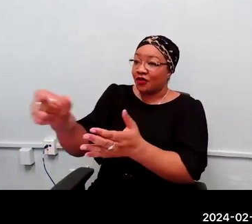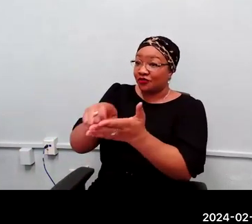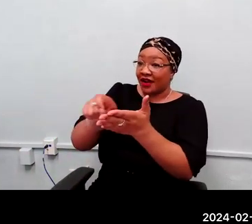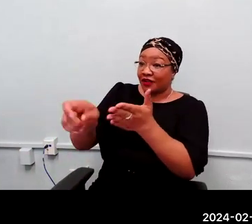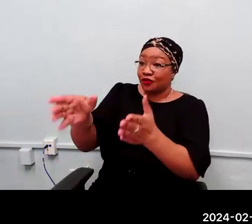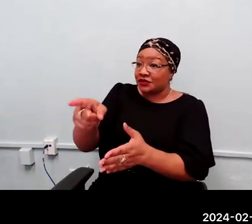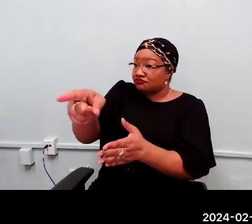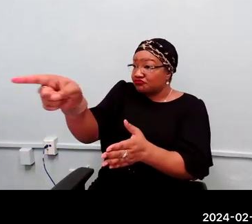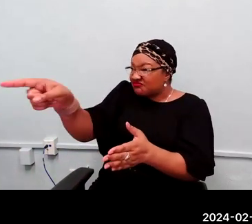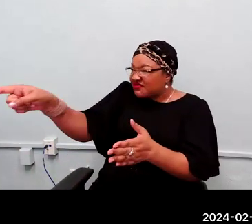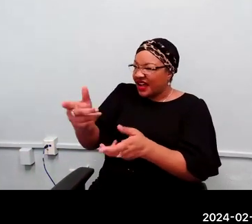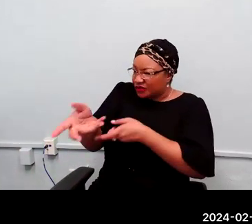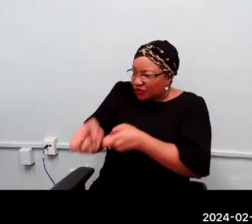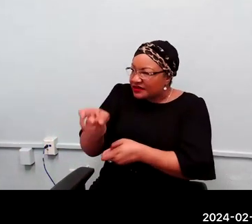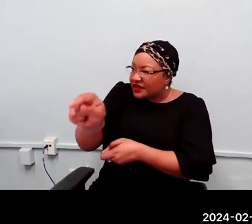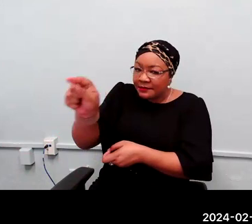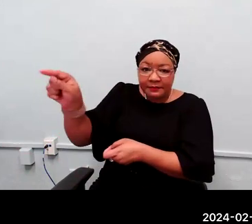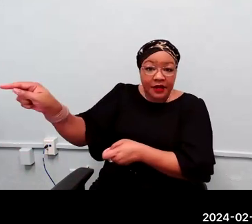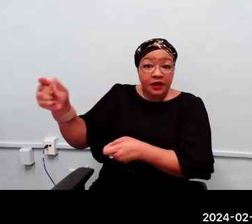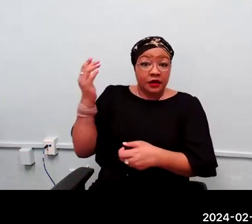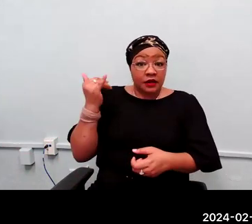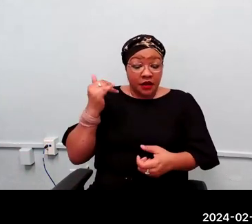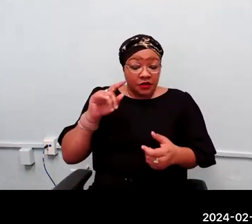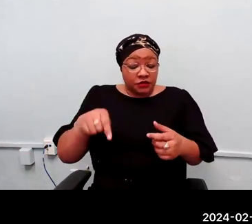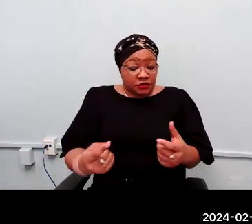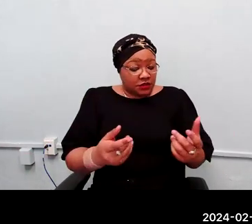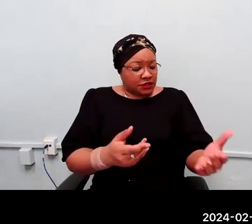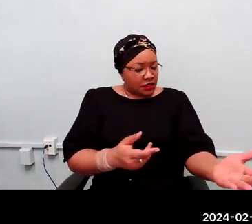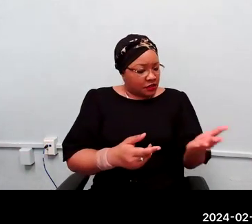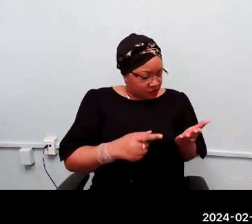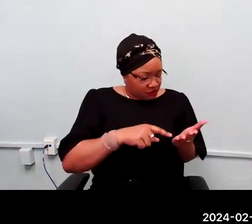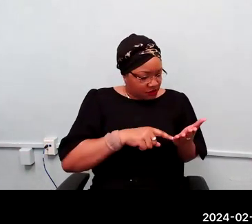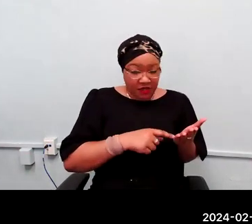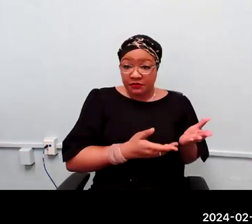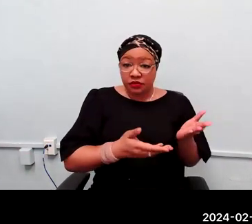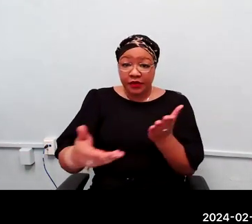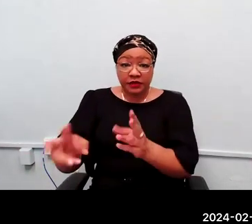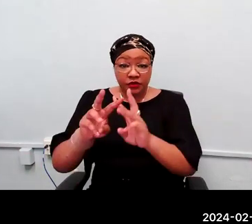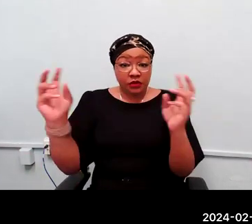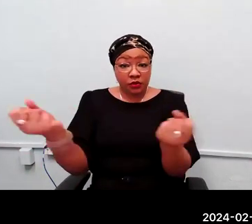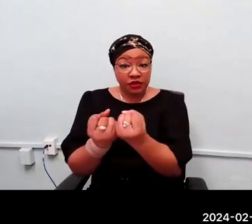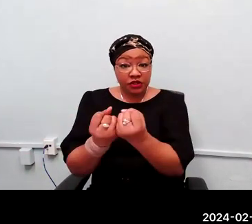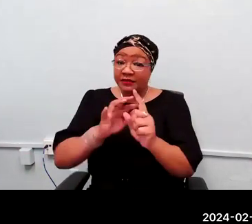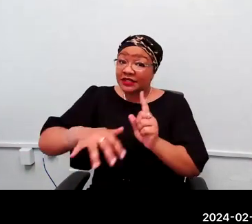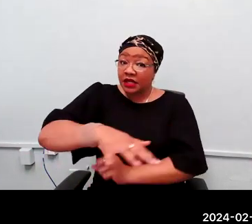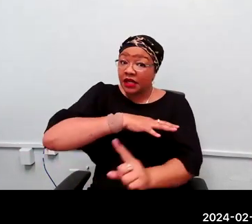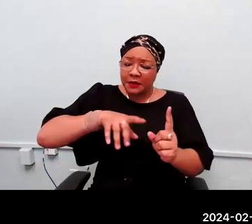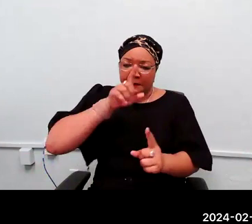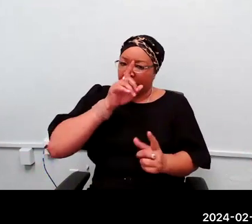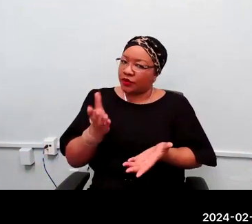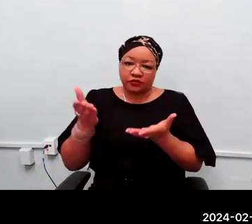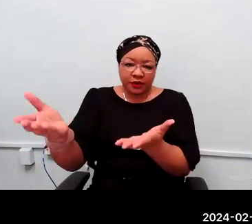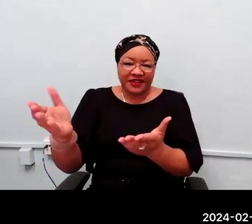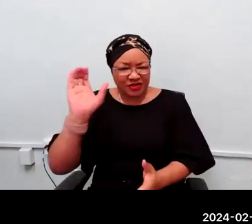you trust, right? Because just taking a piece like that and bringing it into a workshop setting, I wouldn't recommend,